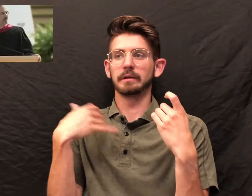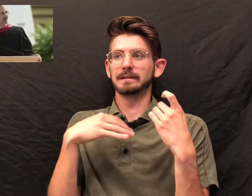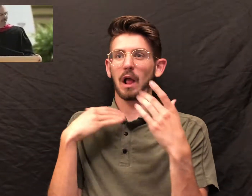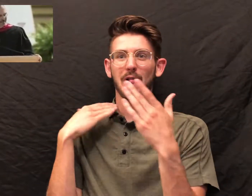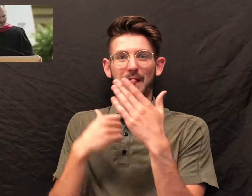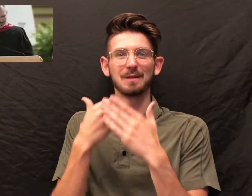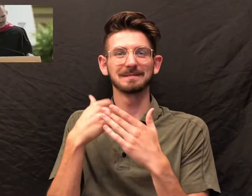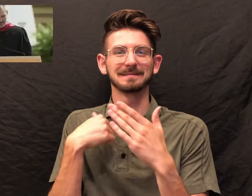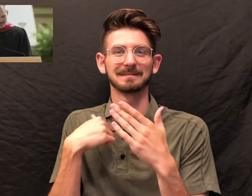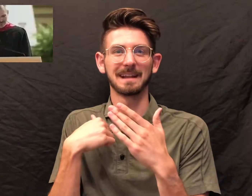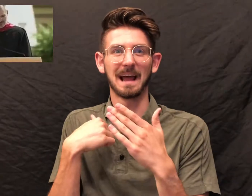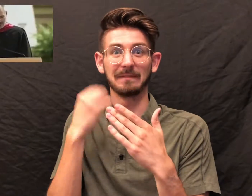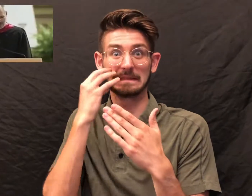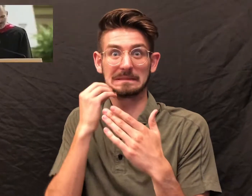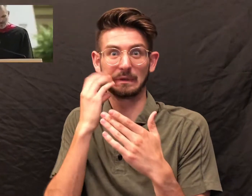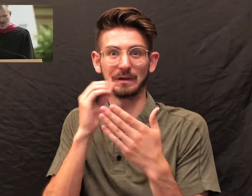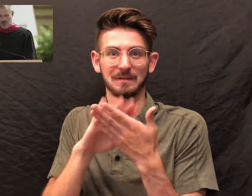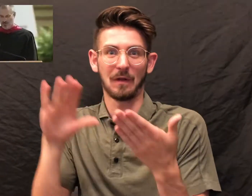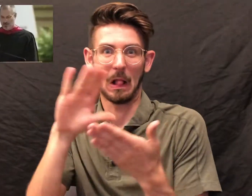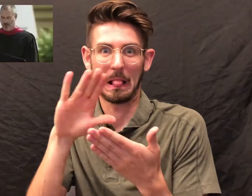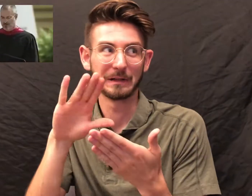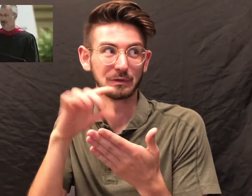to a college graduation.